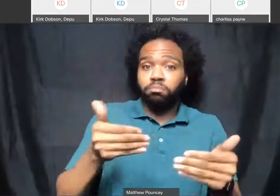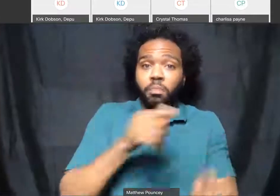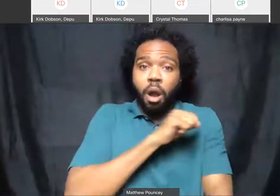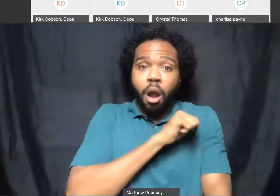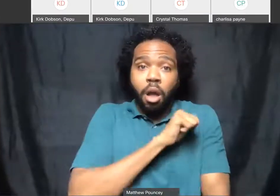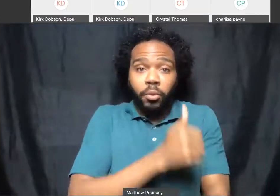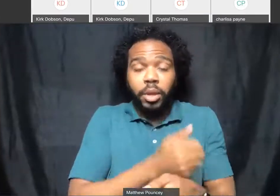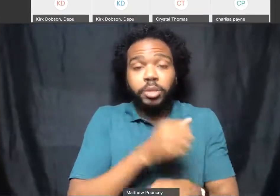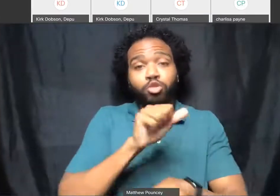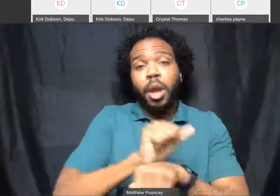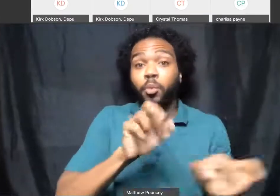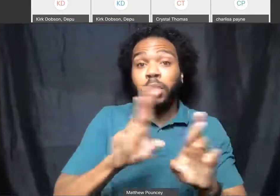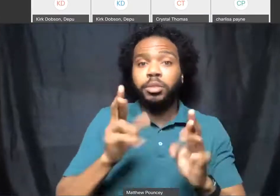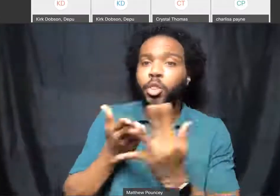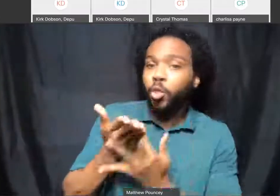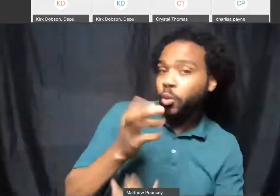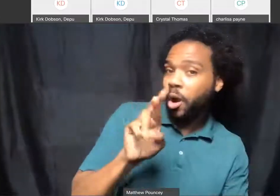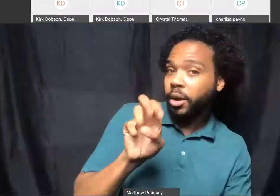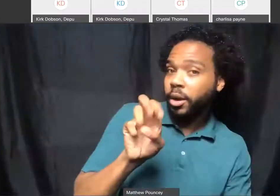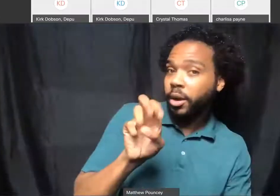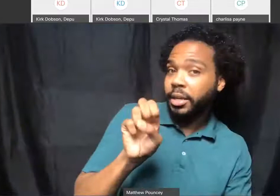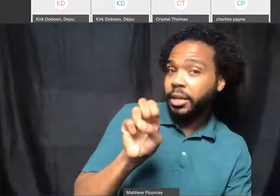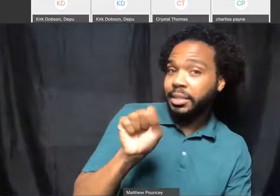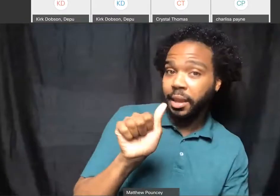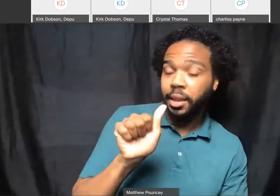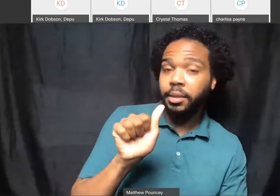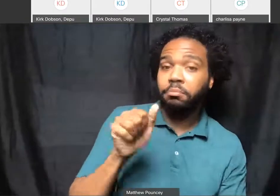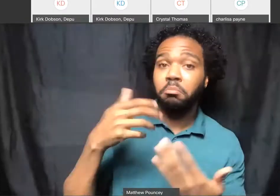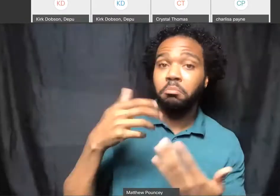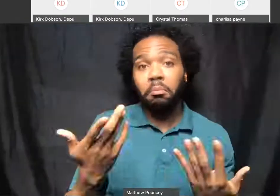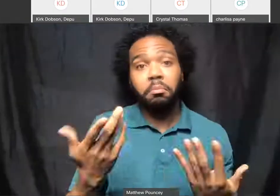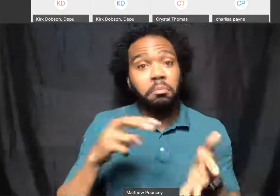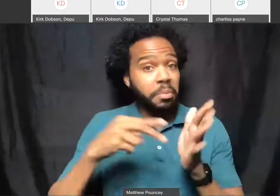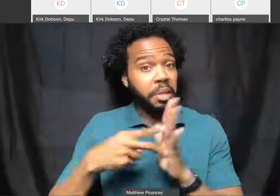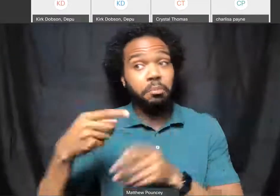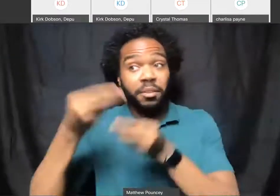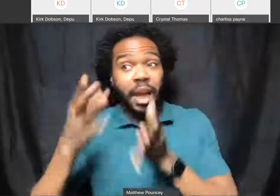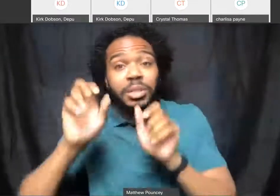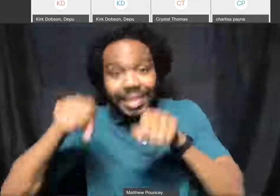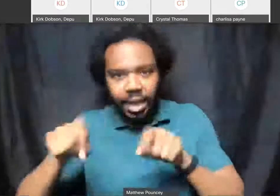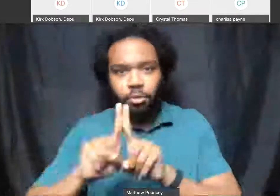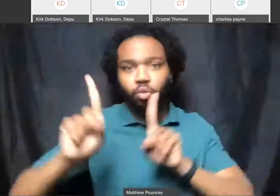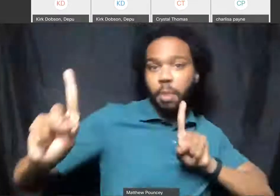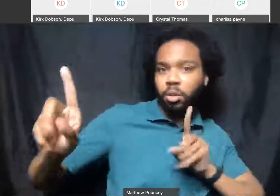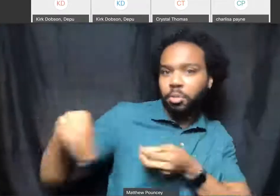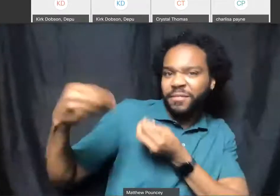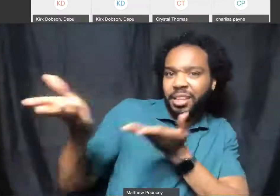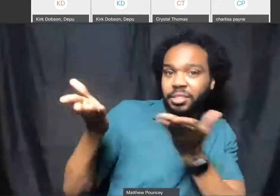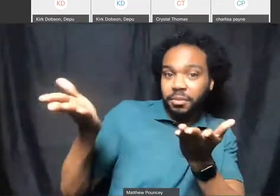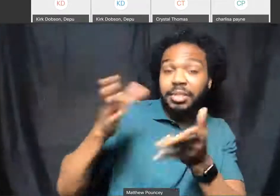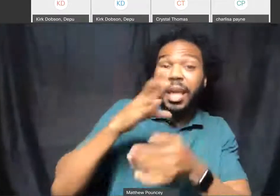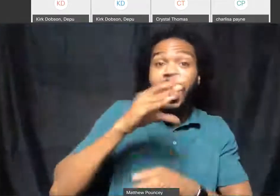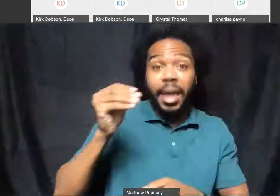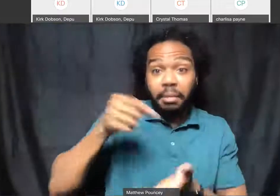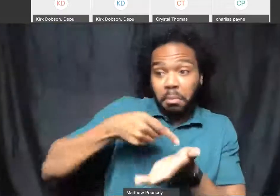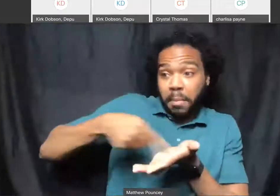through RSA, and that way the providers could provide it remotely and be paid by RSA, so we wouldn't be